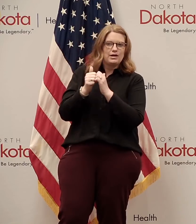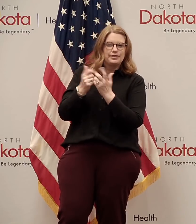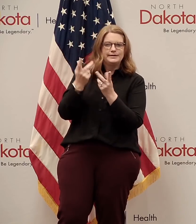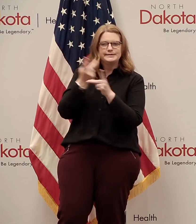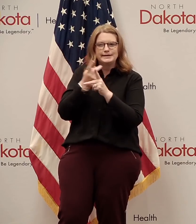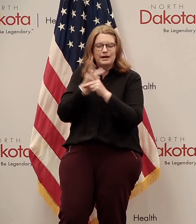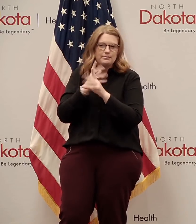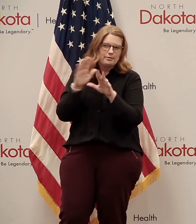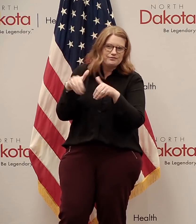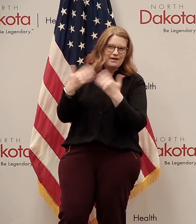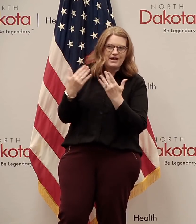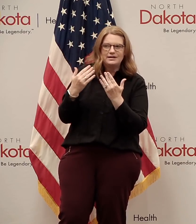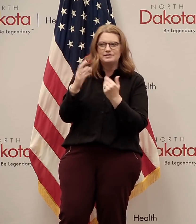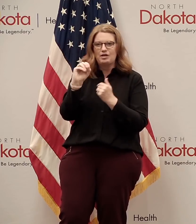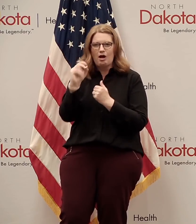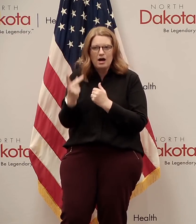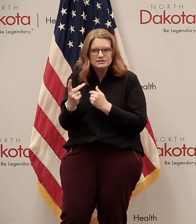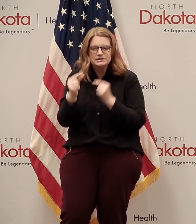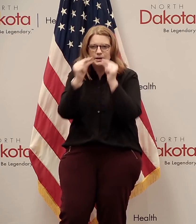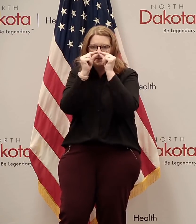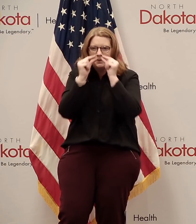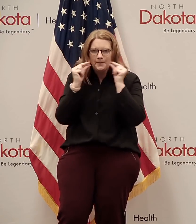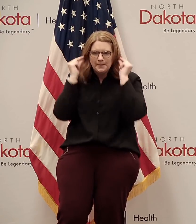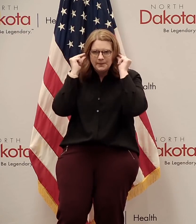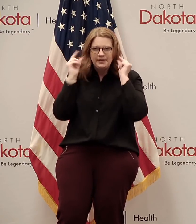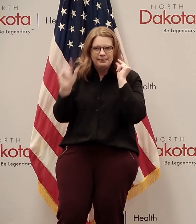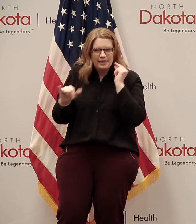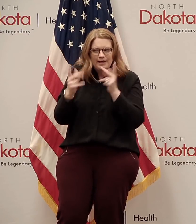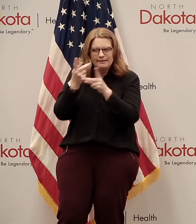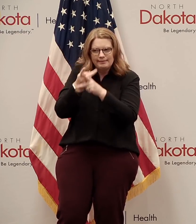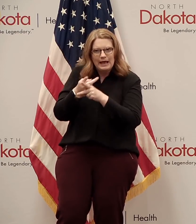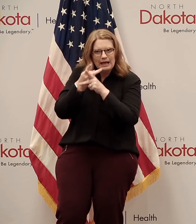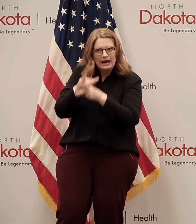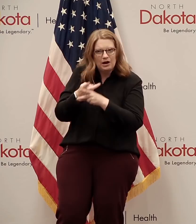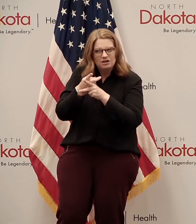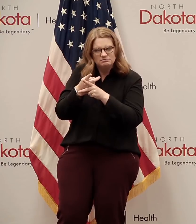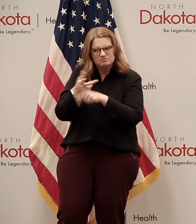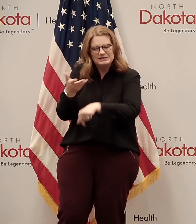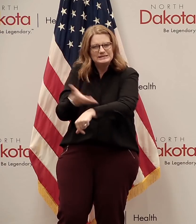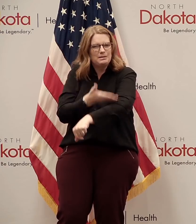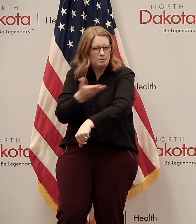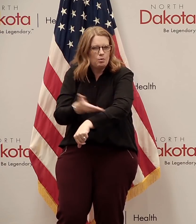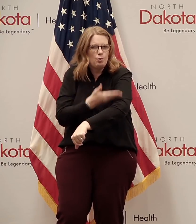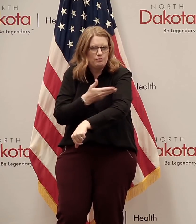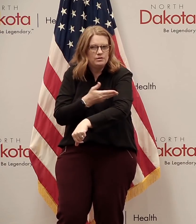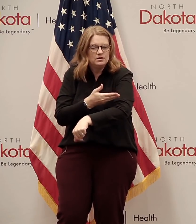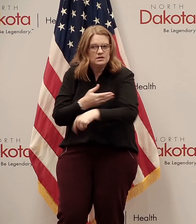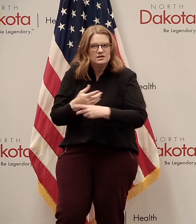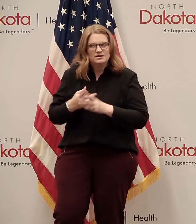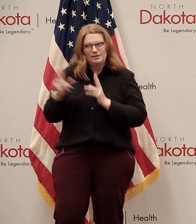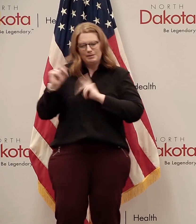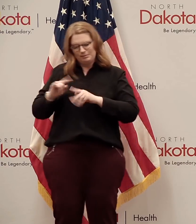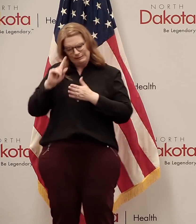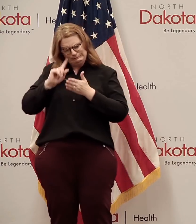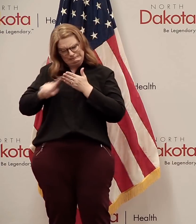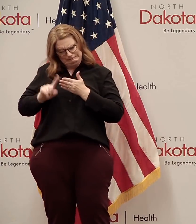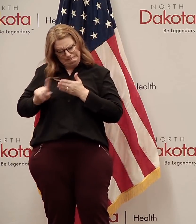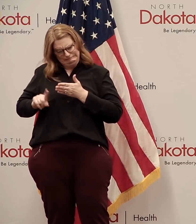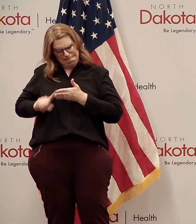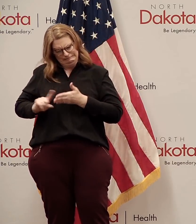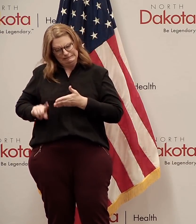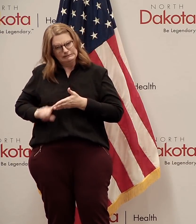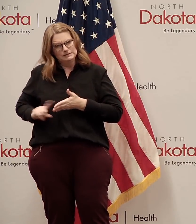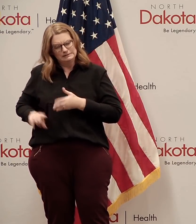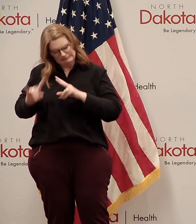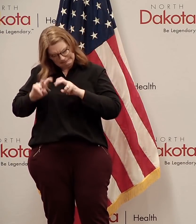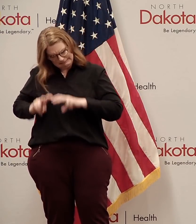deliver oxygen, the kind of care that's given is really improved in terms of our understanding. And so confident